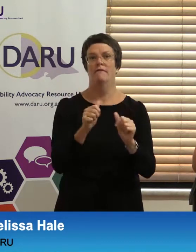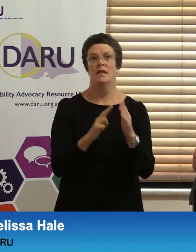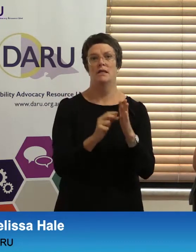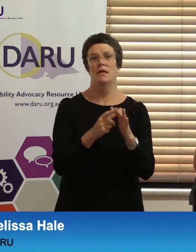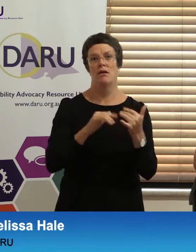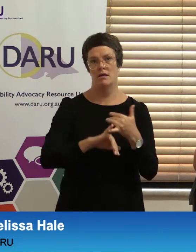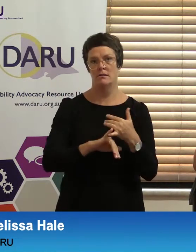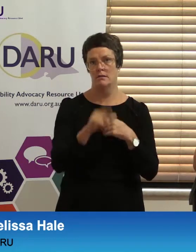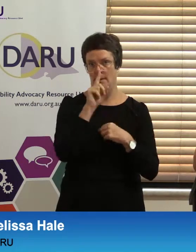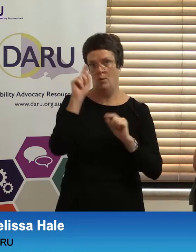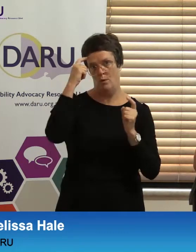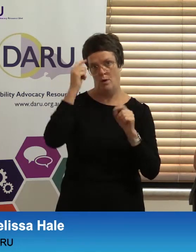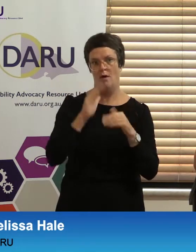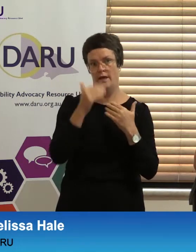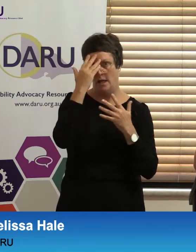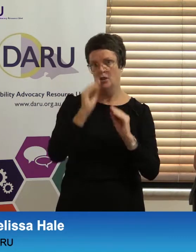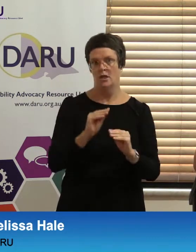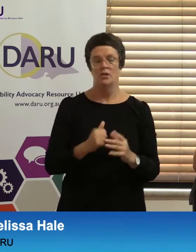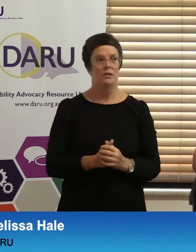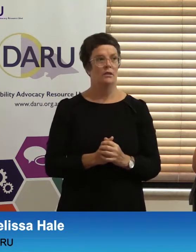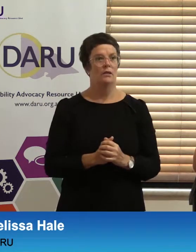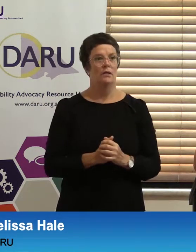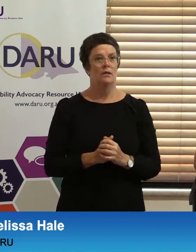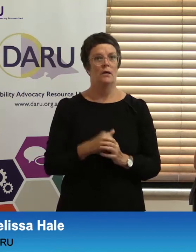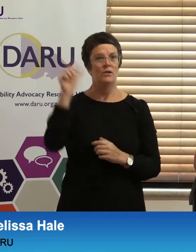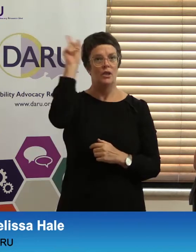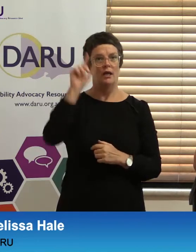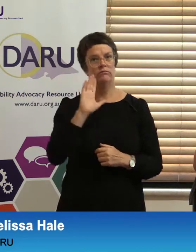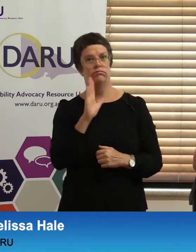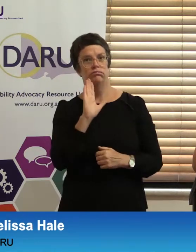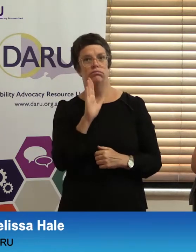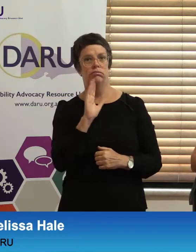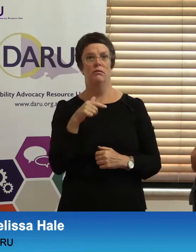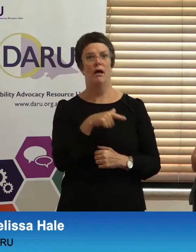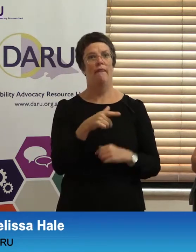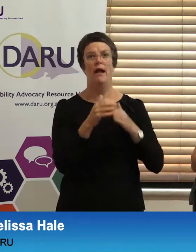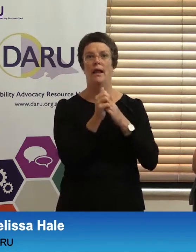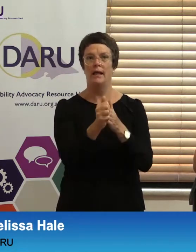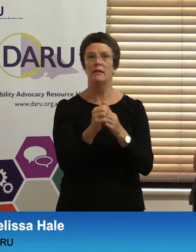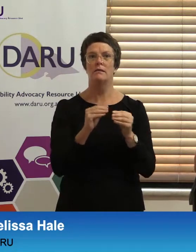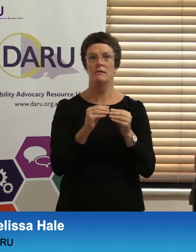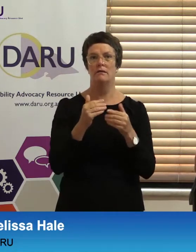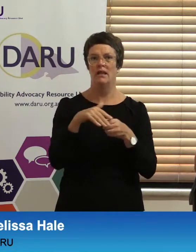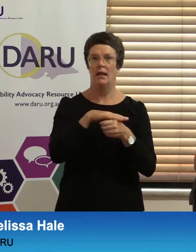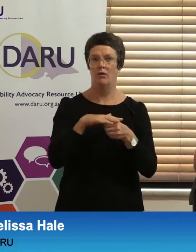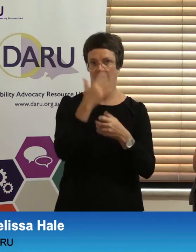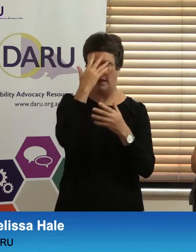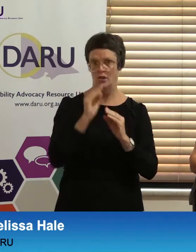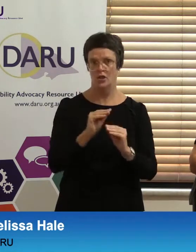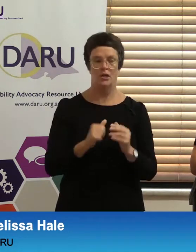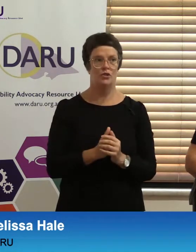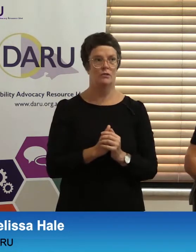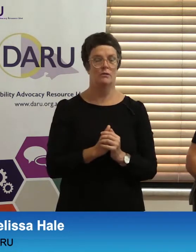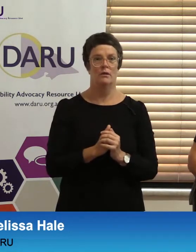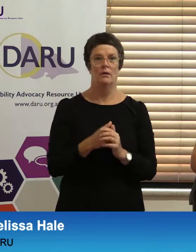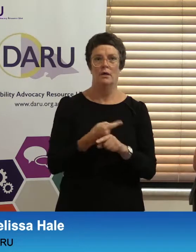from leaders in the field about some of the issues that are being faced by you all and what we can do about them. So before